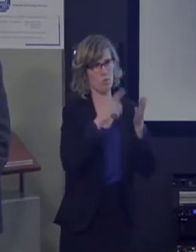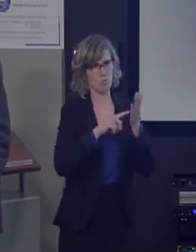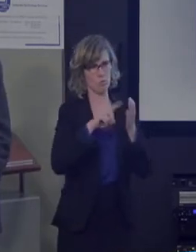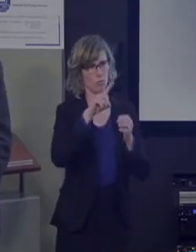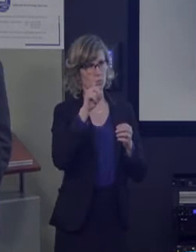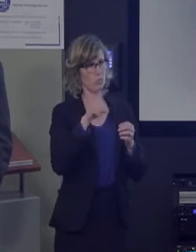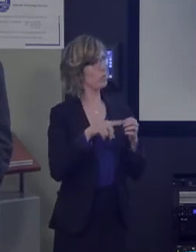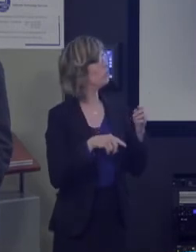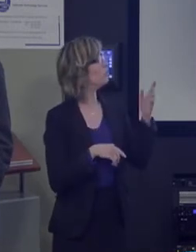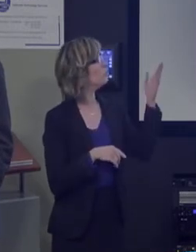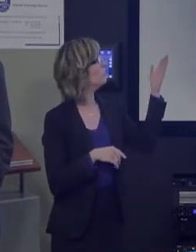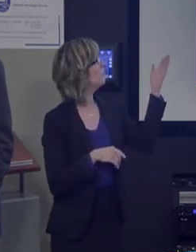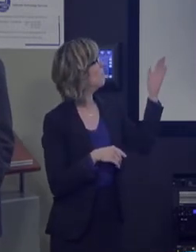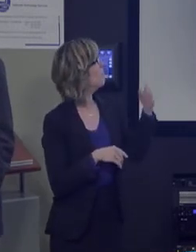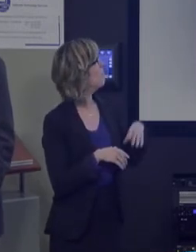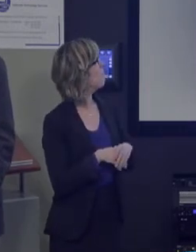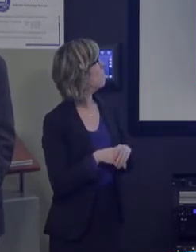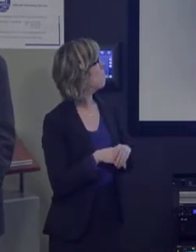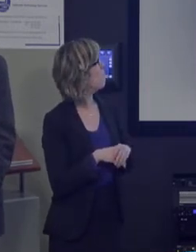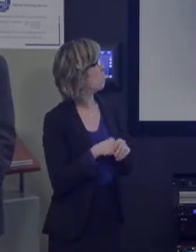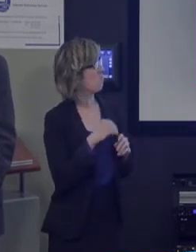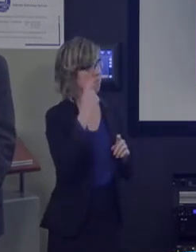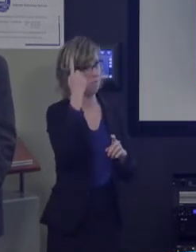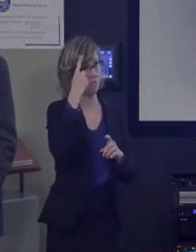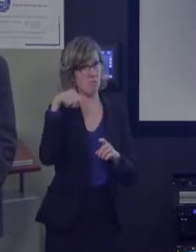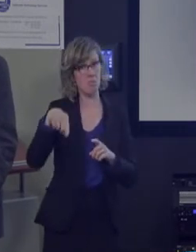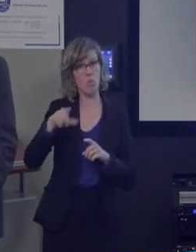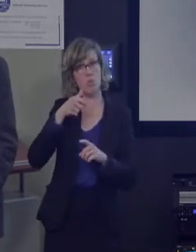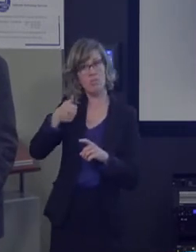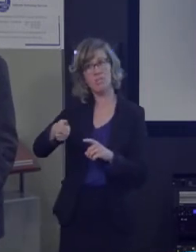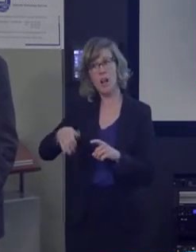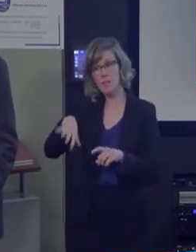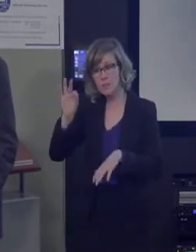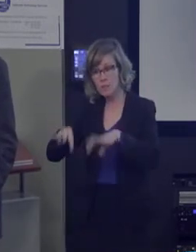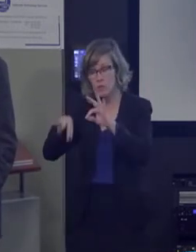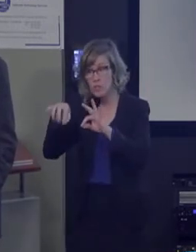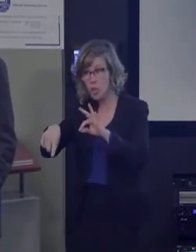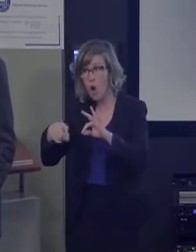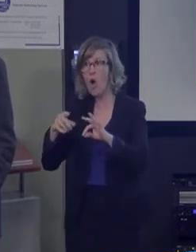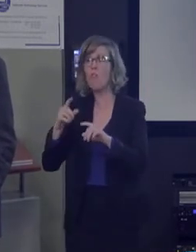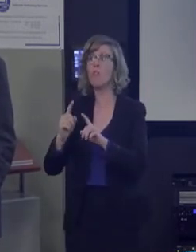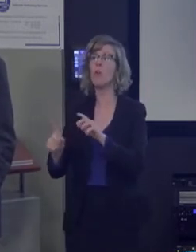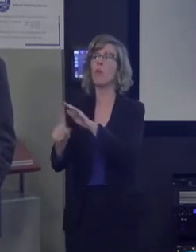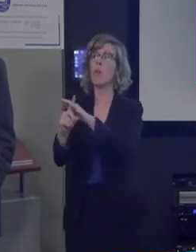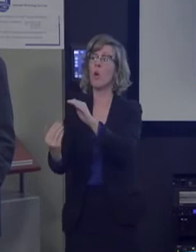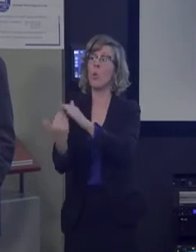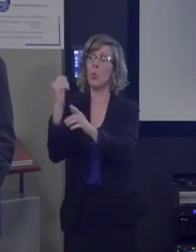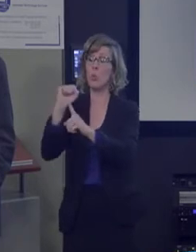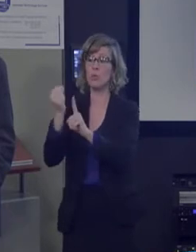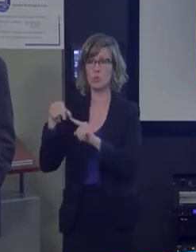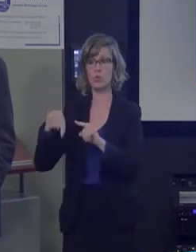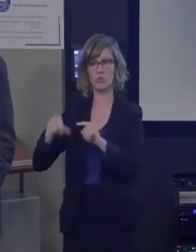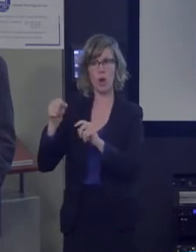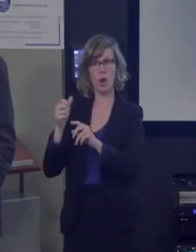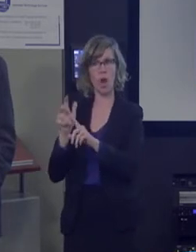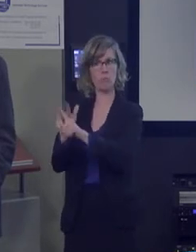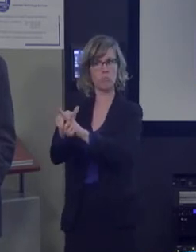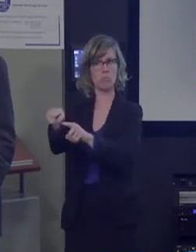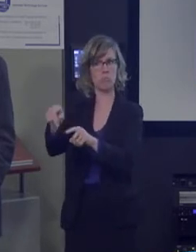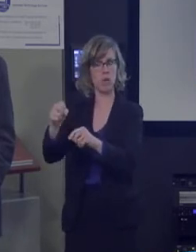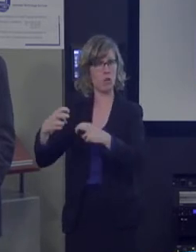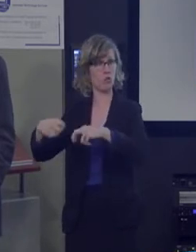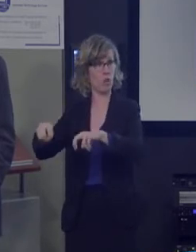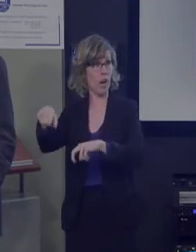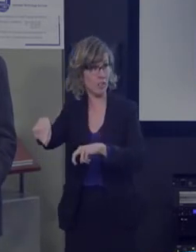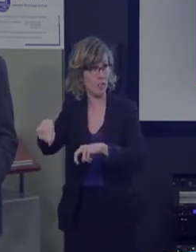transfer that to new and challenging contexts than children who have learned via direct instruction. Directly addressing the critique that direct instruction